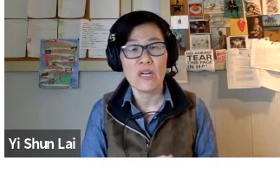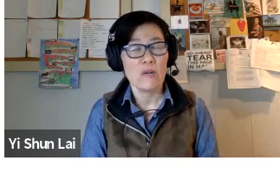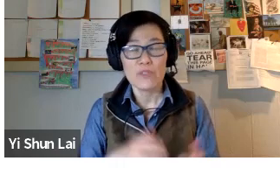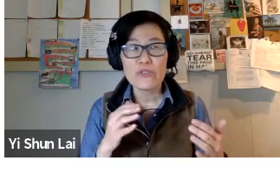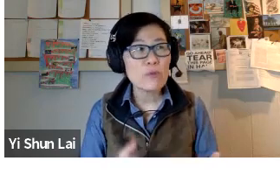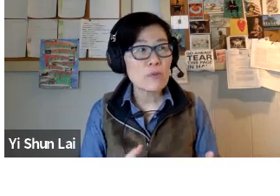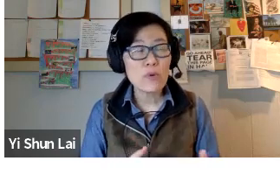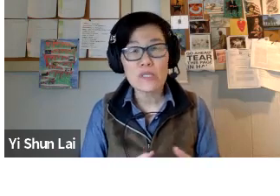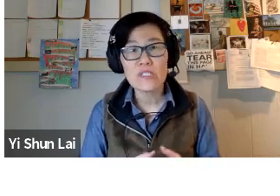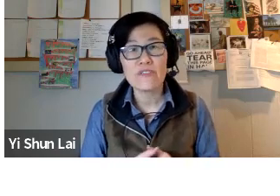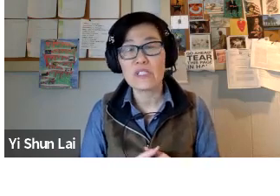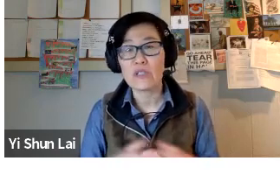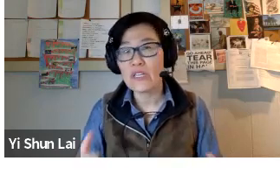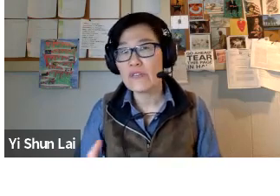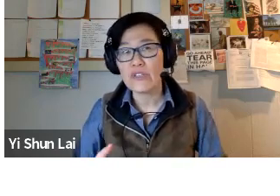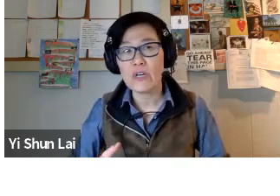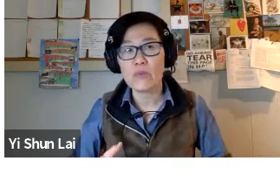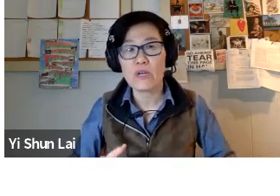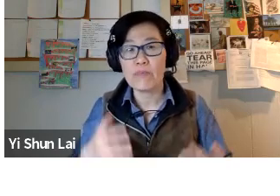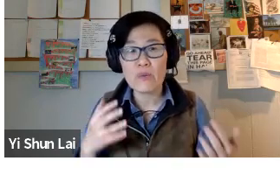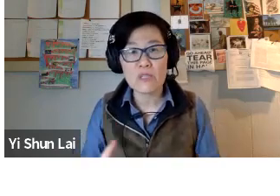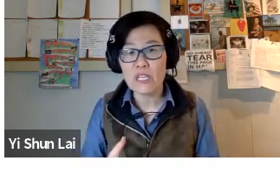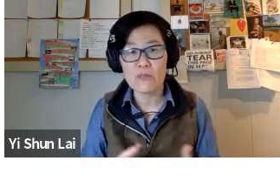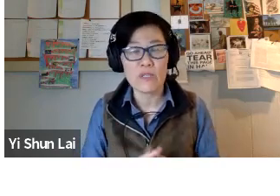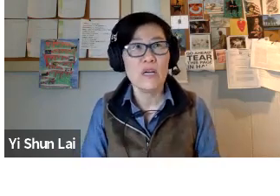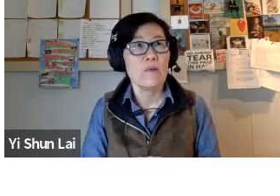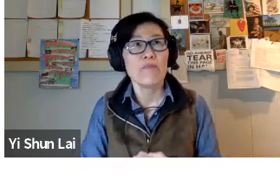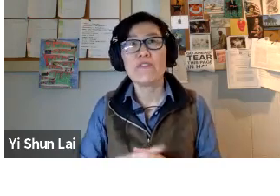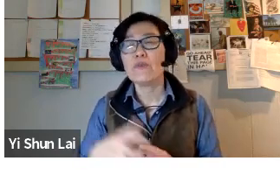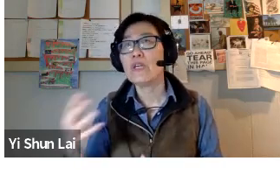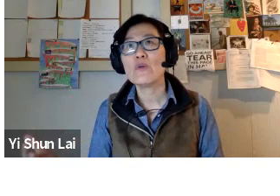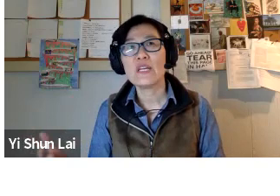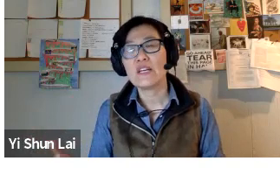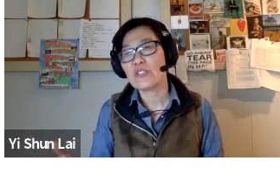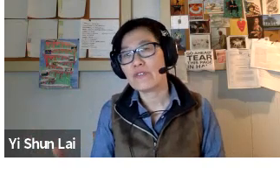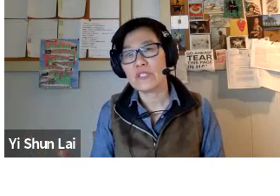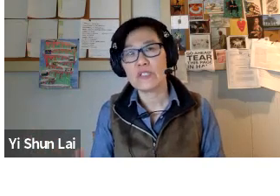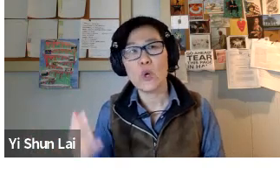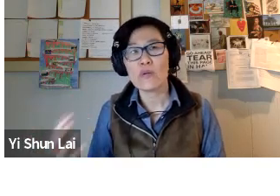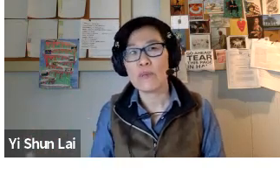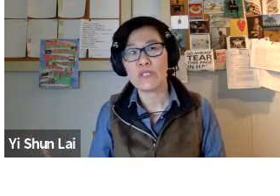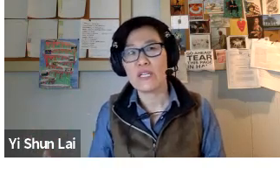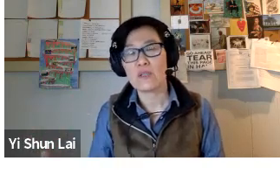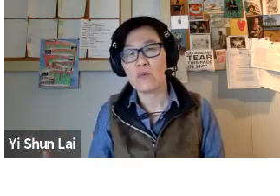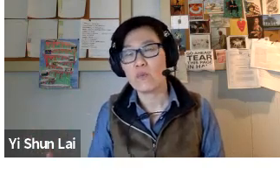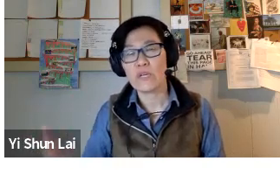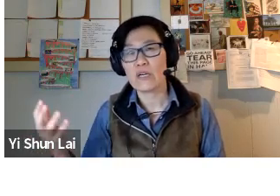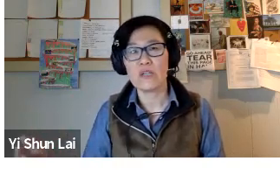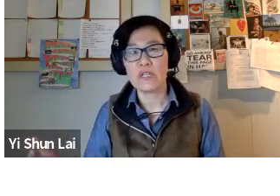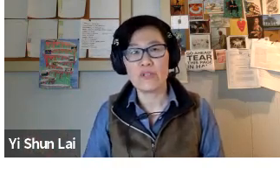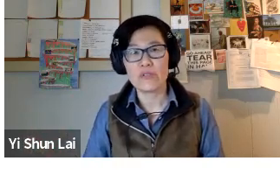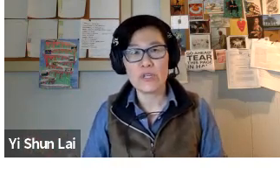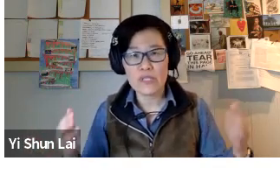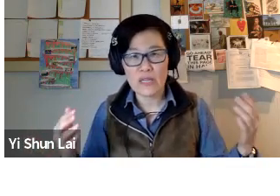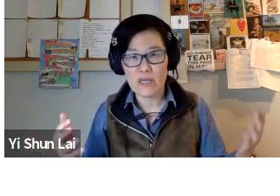homework. Super important to look like you've done your homework, be responsible. If you know that an agent, for instance, only represents young